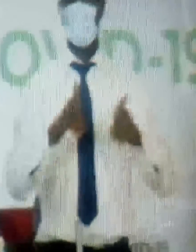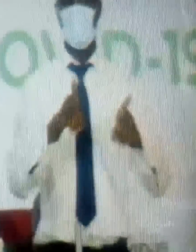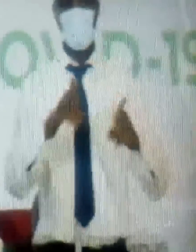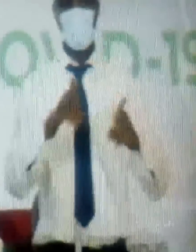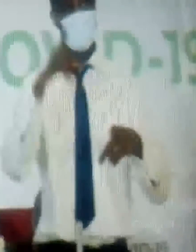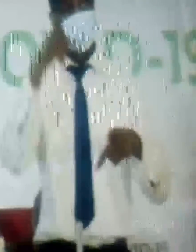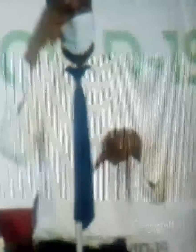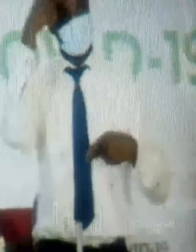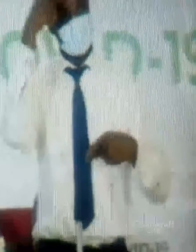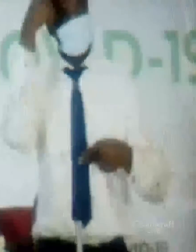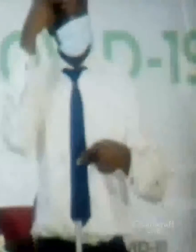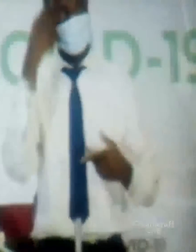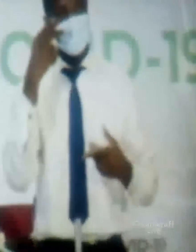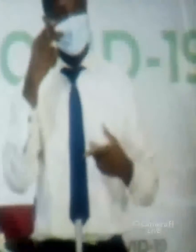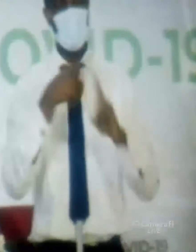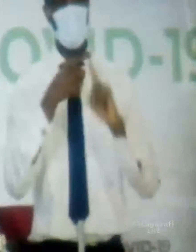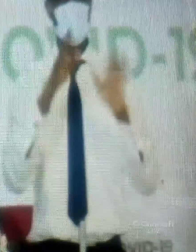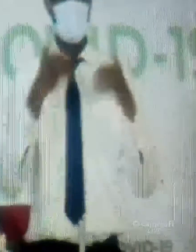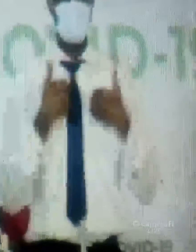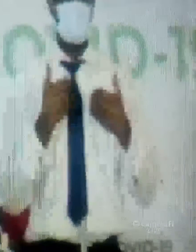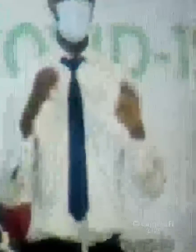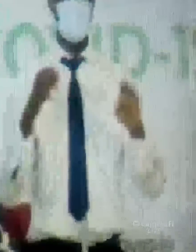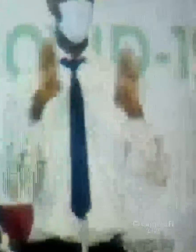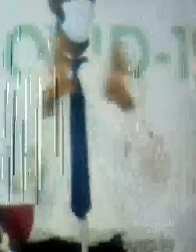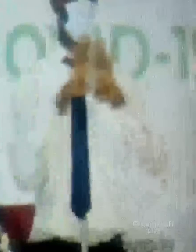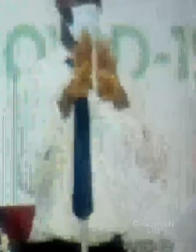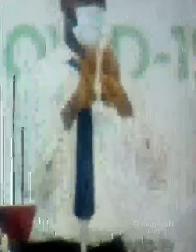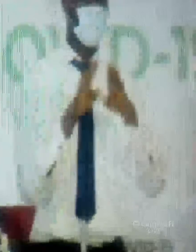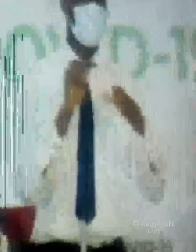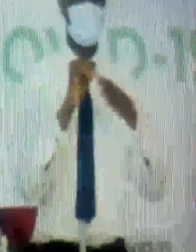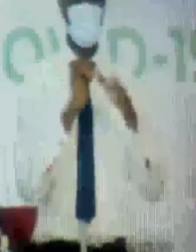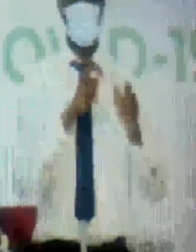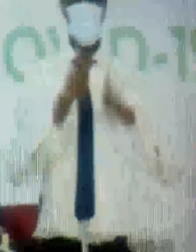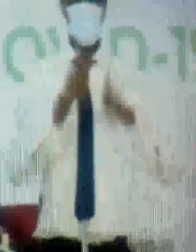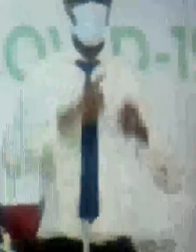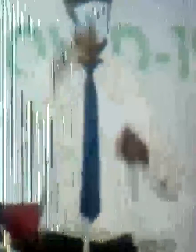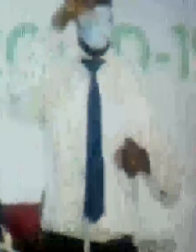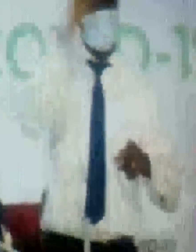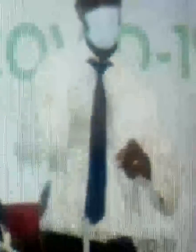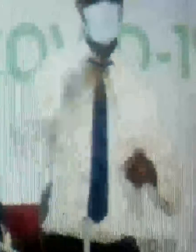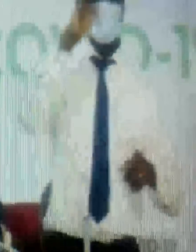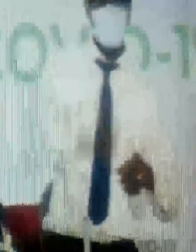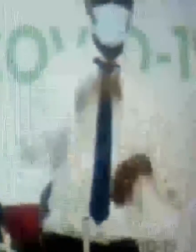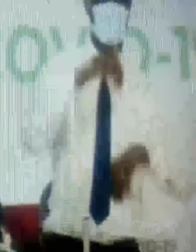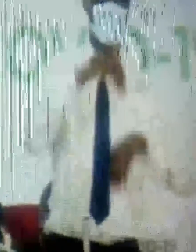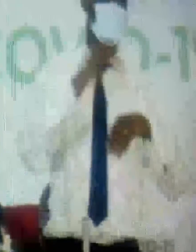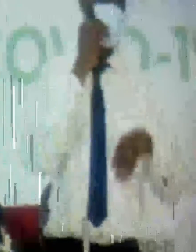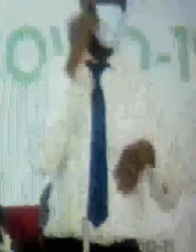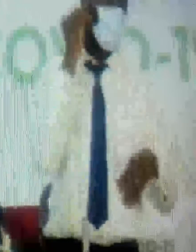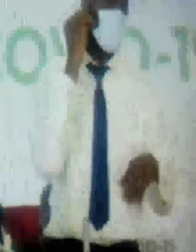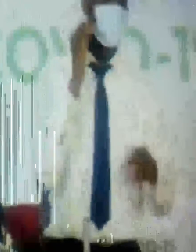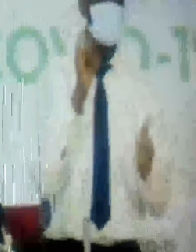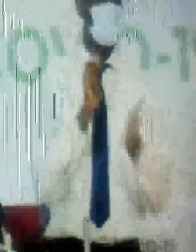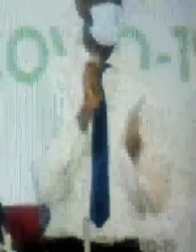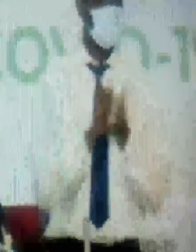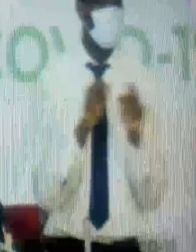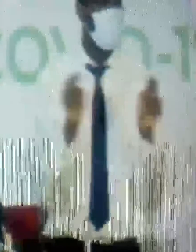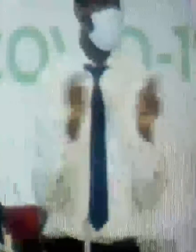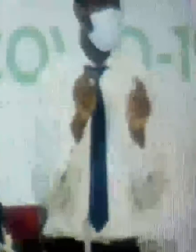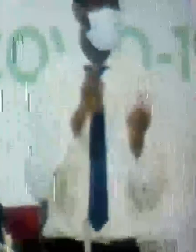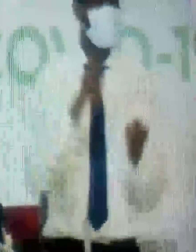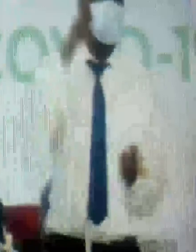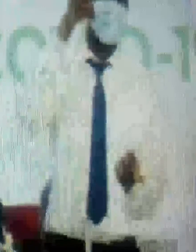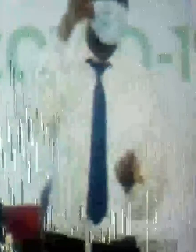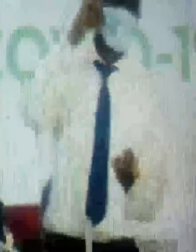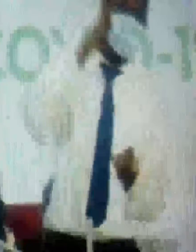you have a lockdown, when you have curfew, you naturally reduce